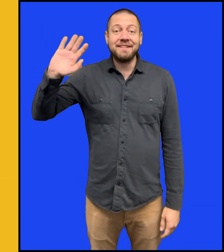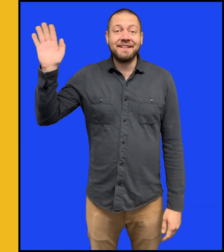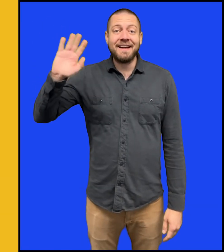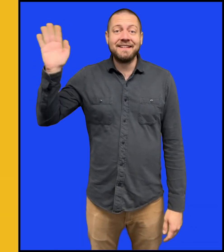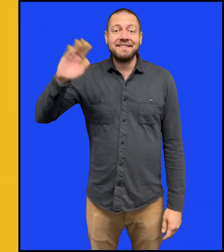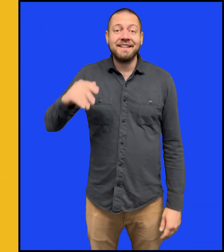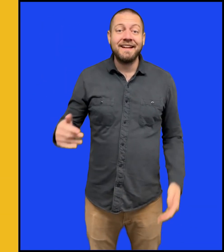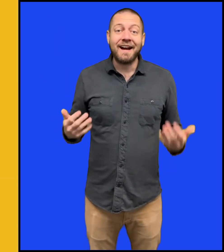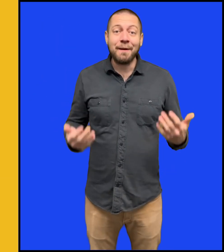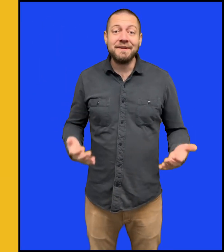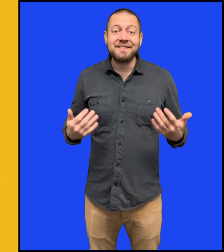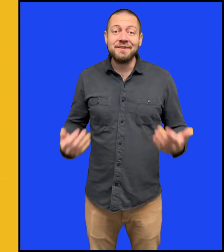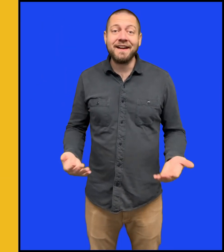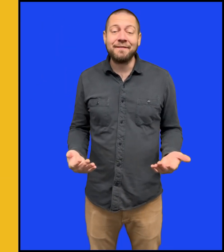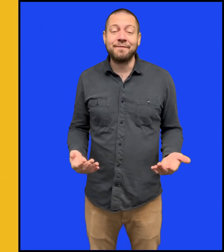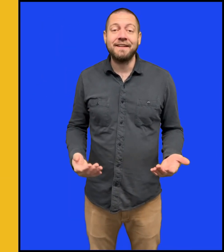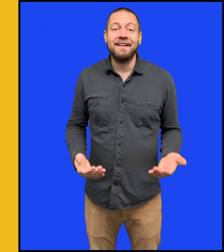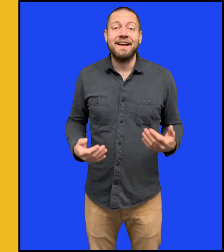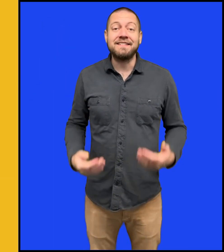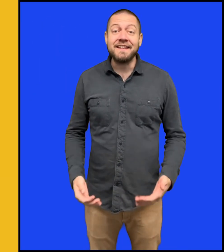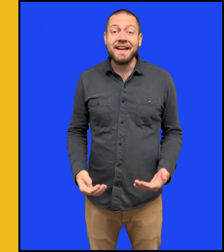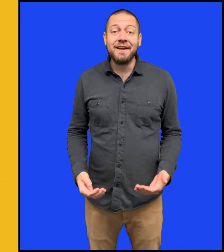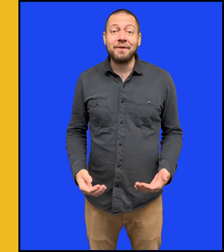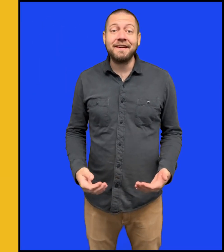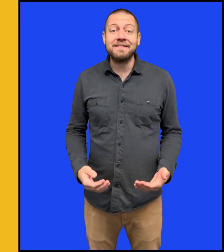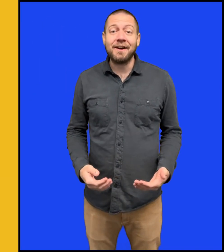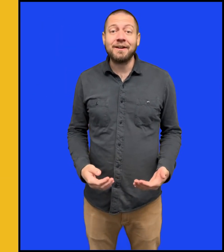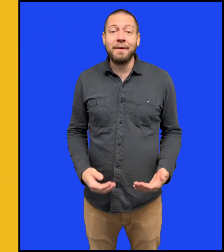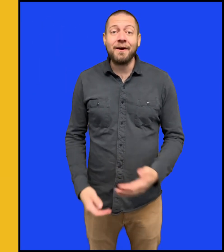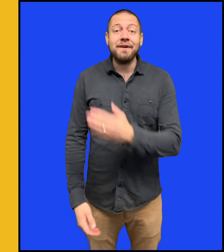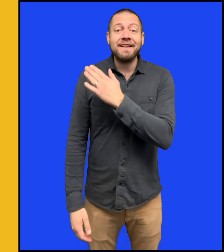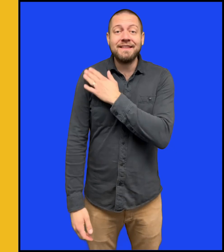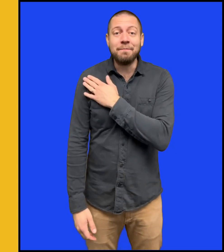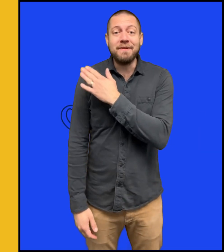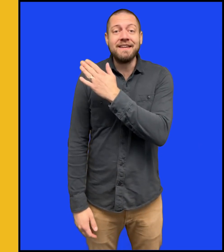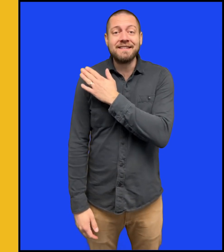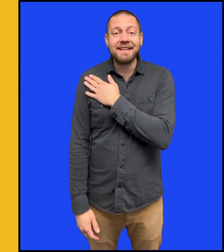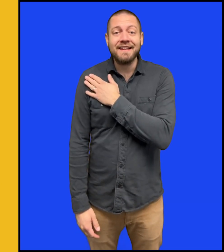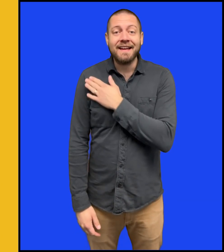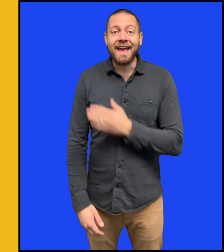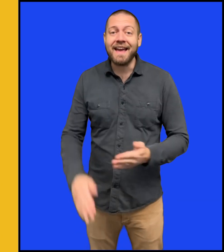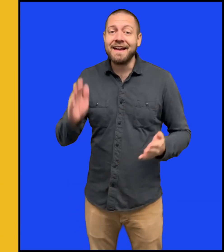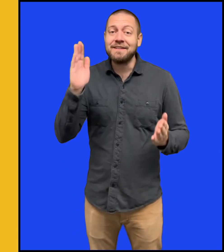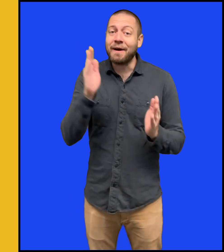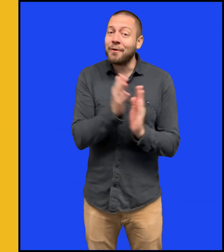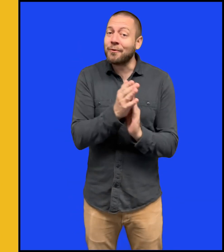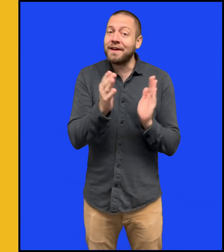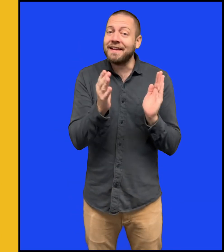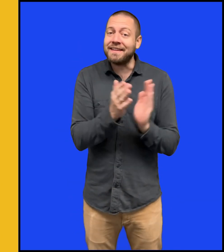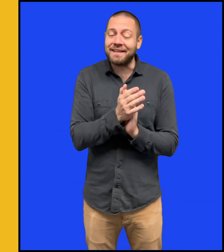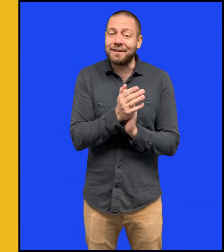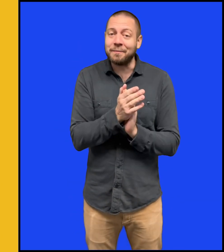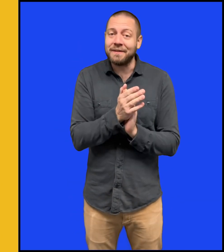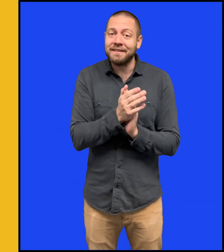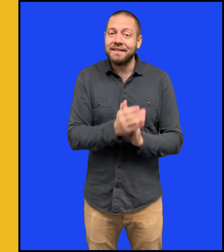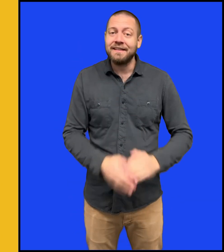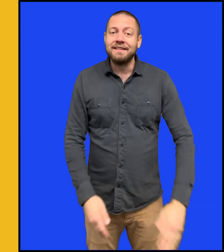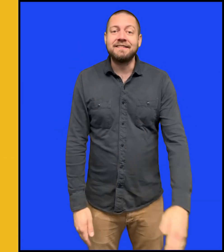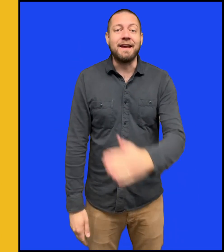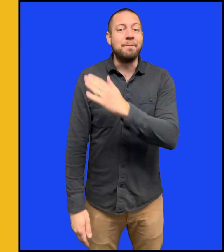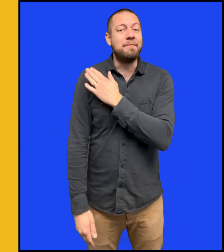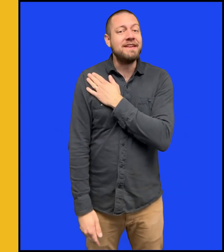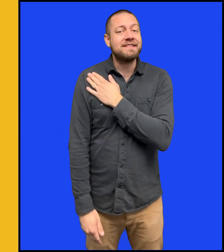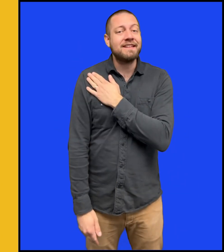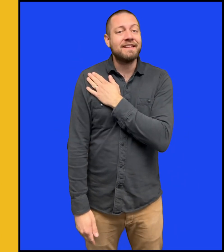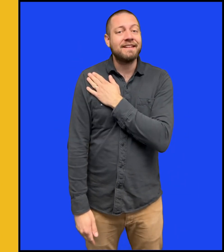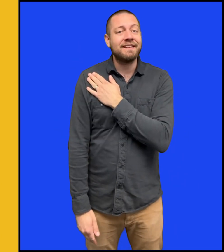Hello music class, I'm Mr. F, and today we're going to talk about the beat and about rhythm.